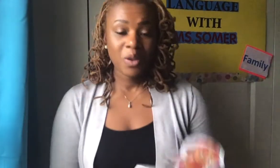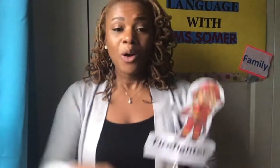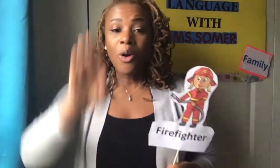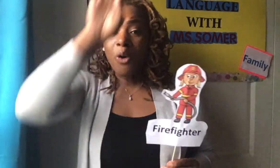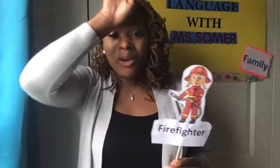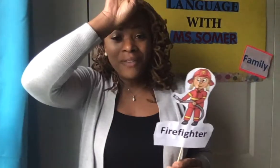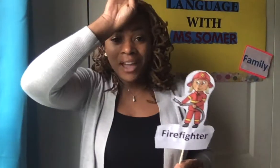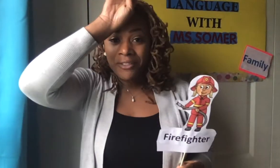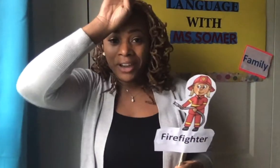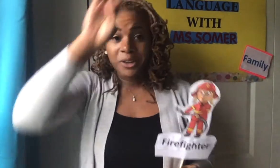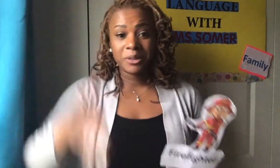Or a firefighter.